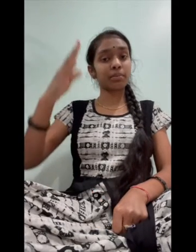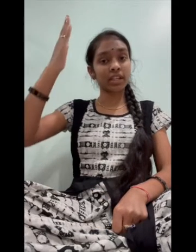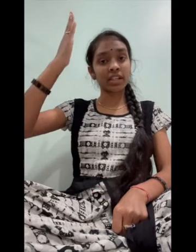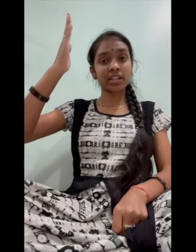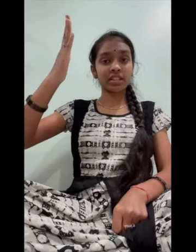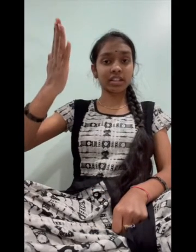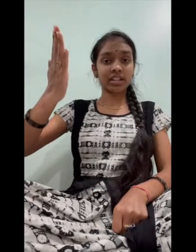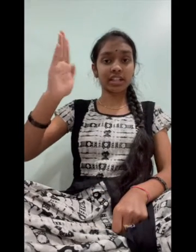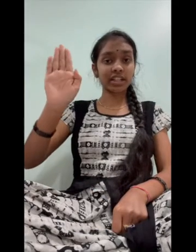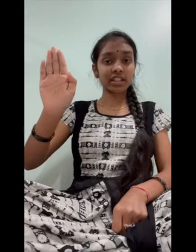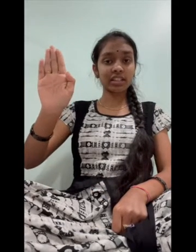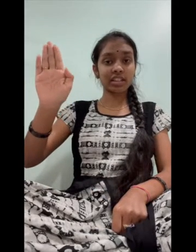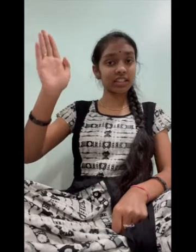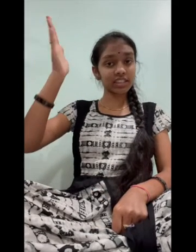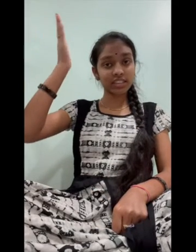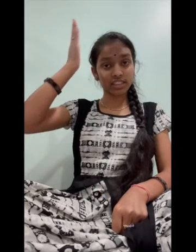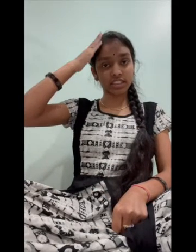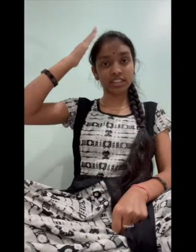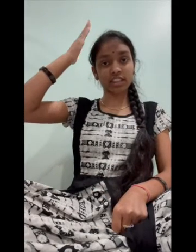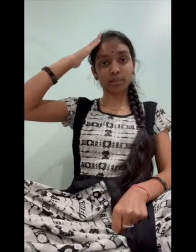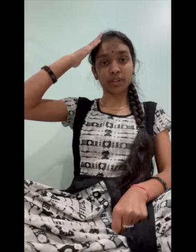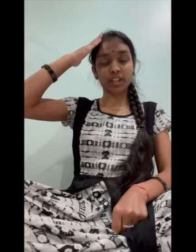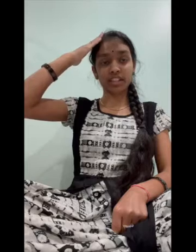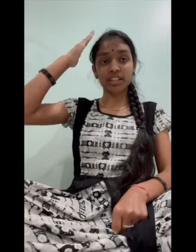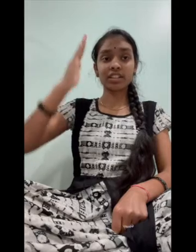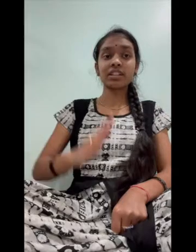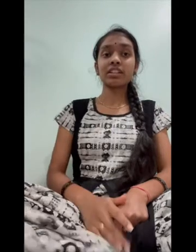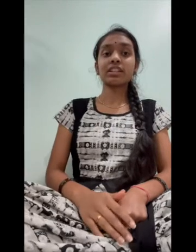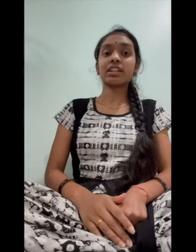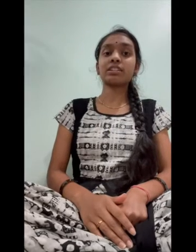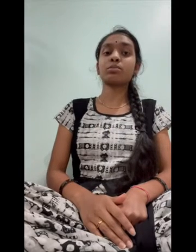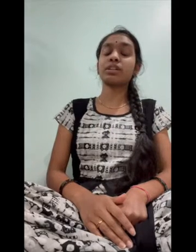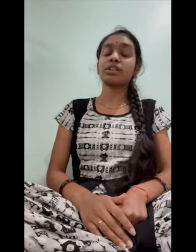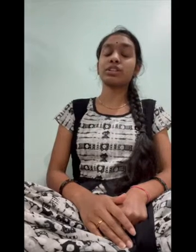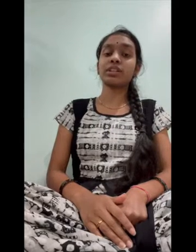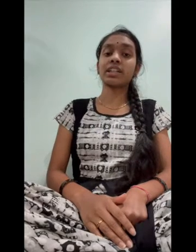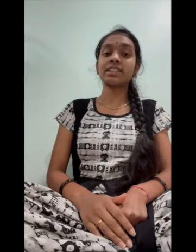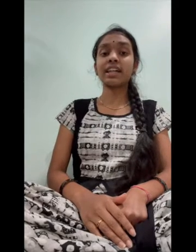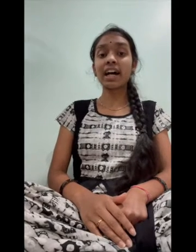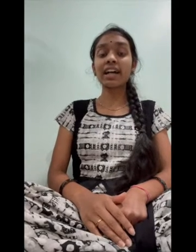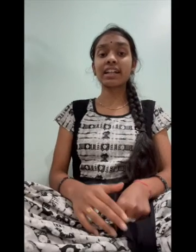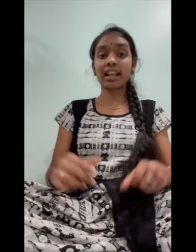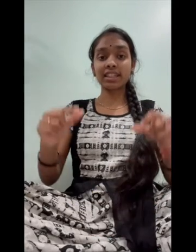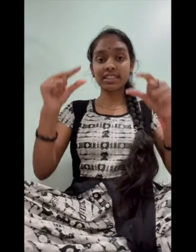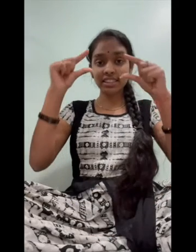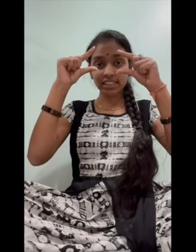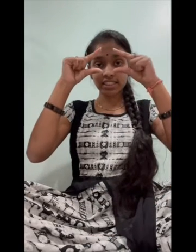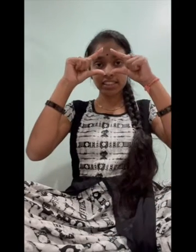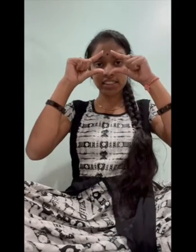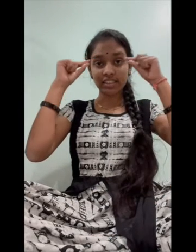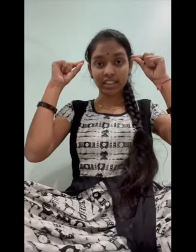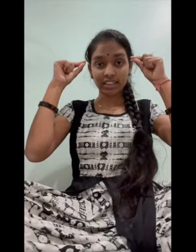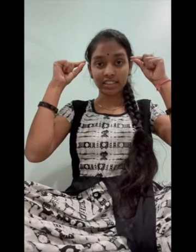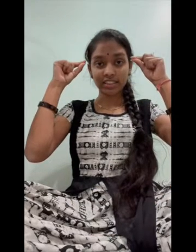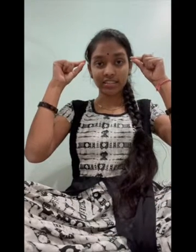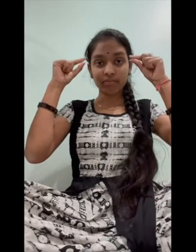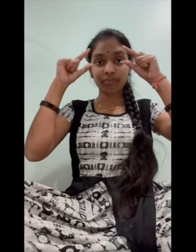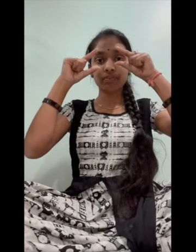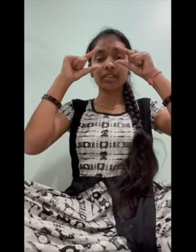be take your hand like this and just tap your head. That's what you're showing as hat. And glasses like this. At